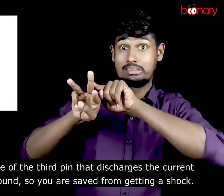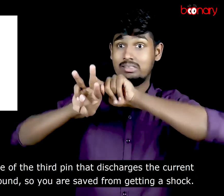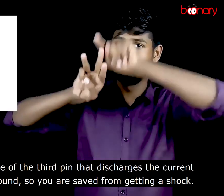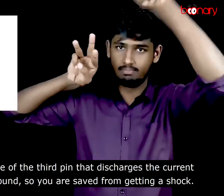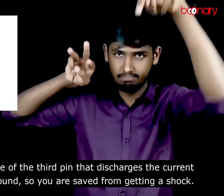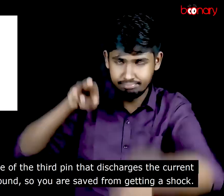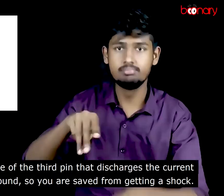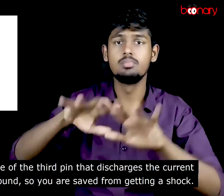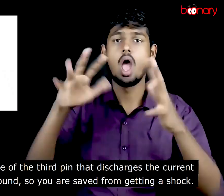from getting a shock.